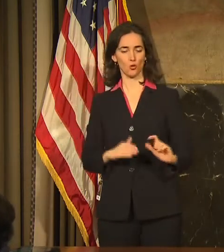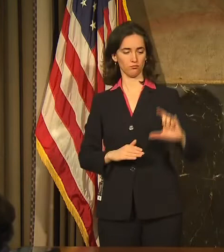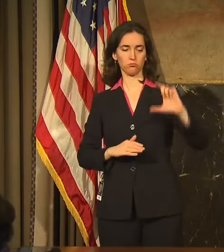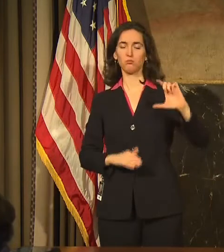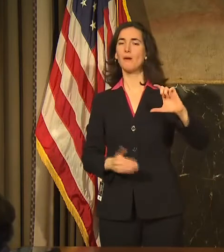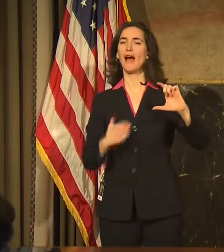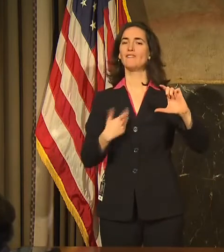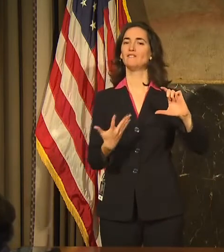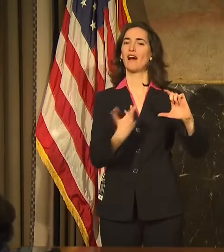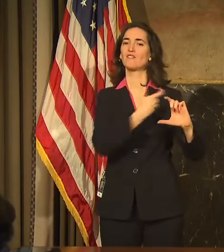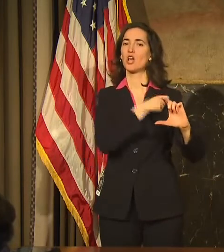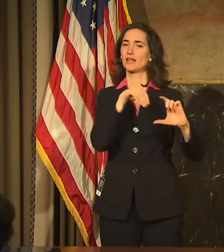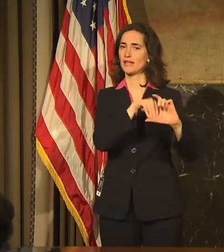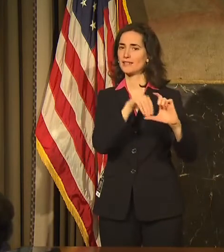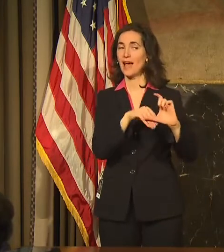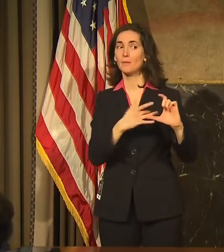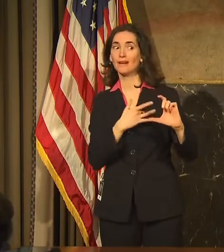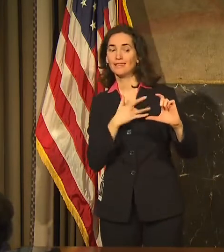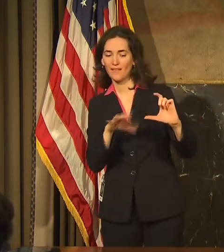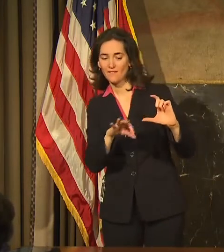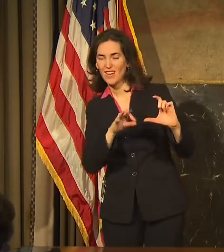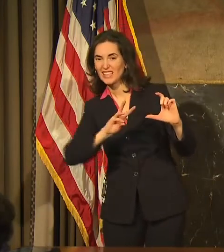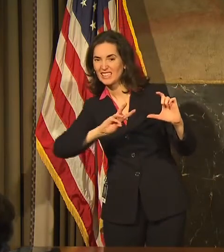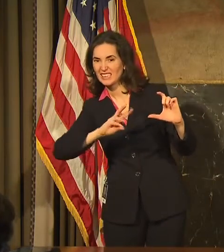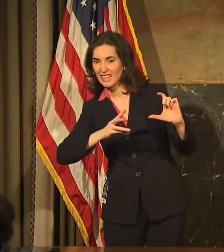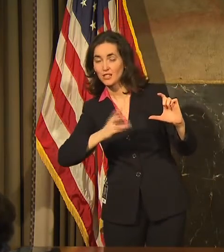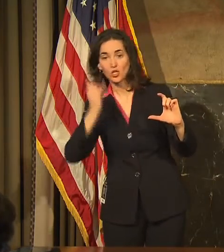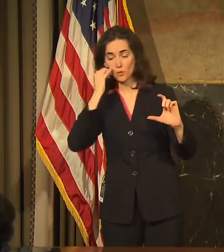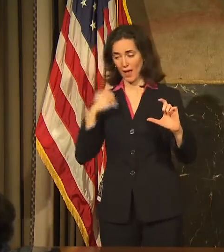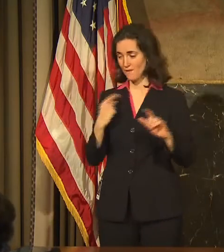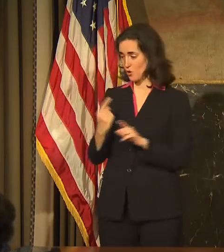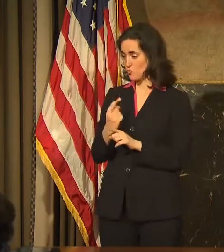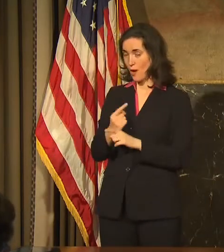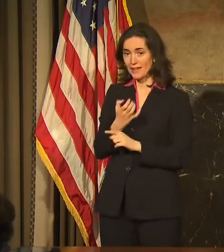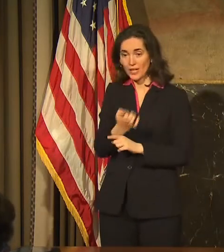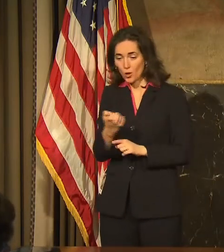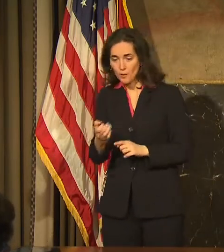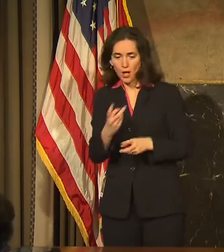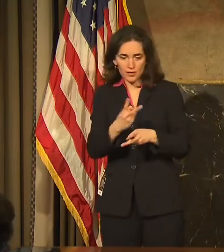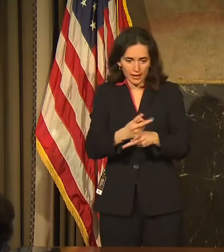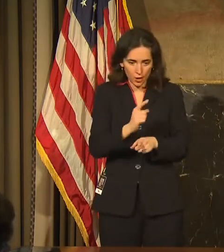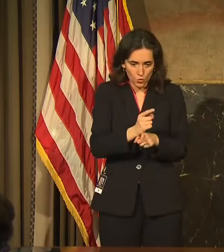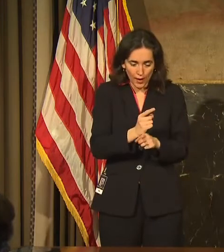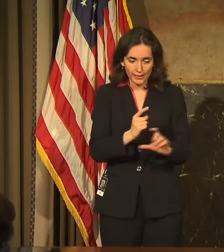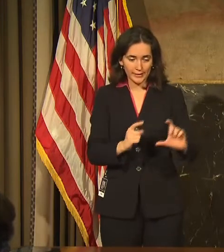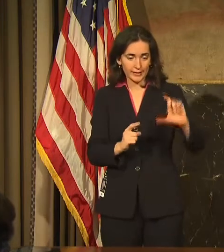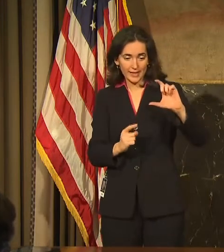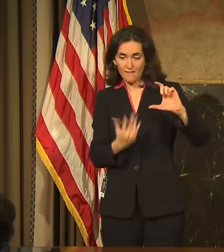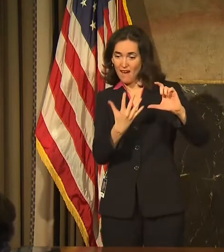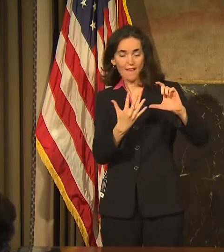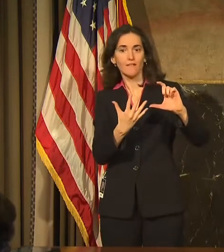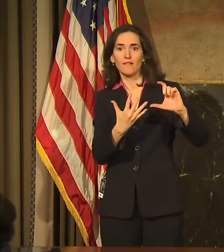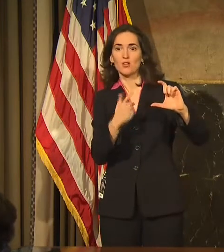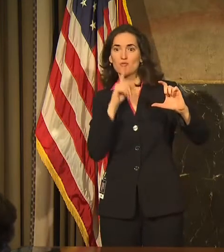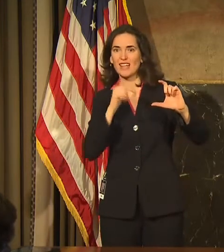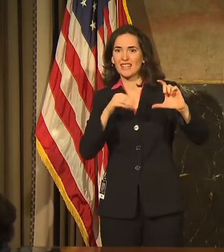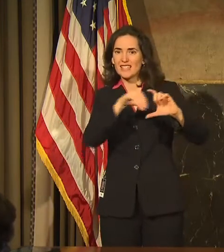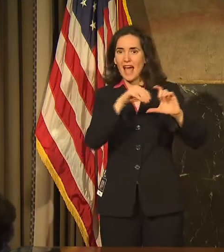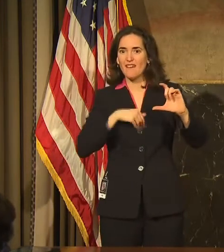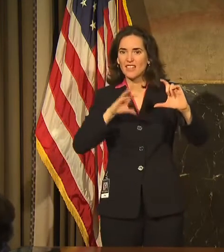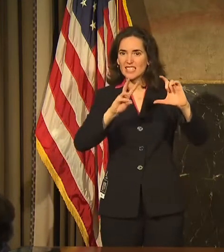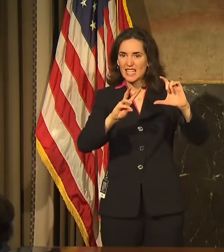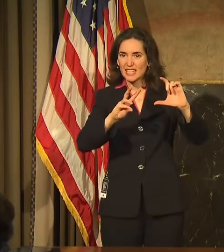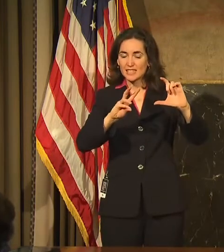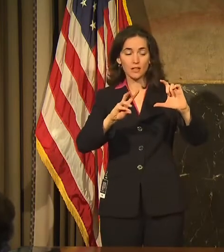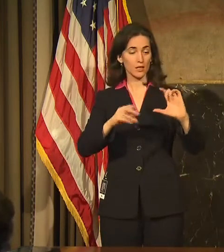known for a number of weeks now that with the right equipment and care, you can actually get 6 doses out of those Pfizer vials, even though